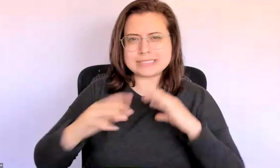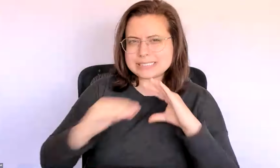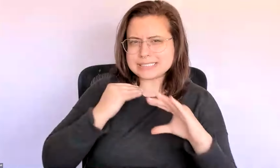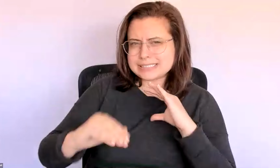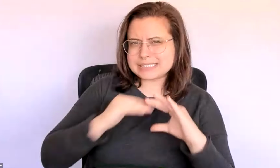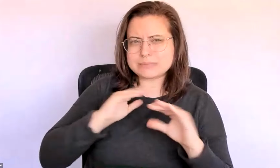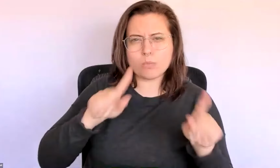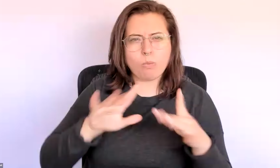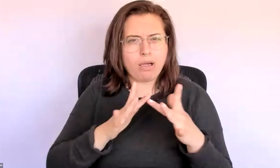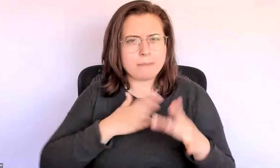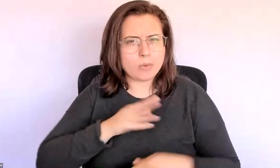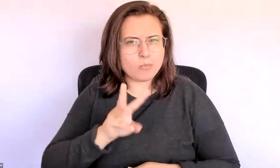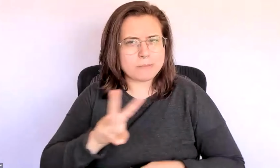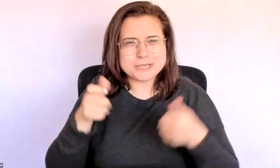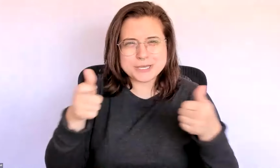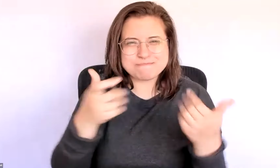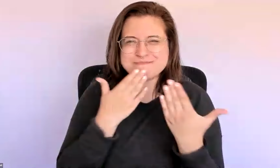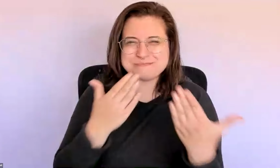Thank you.